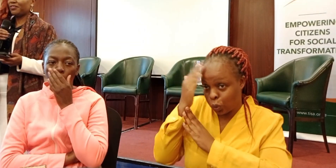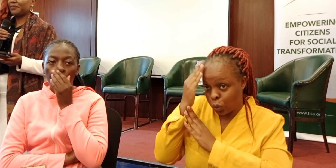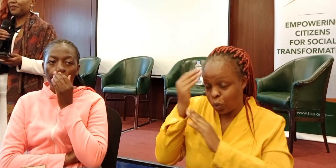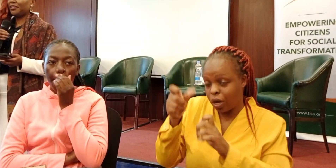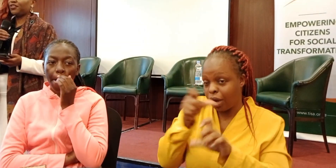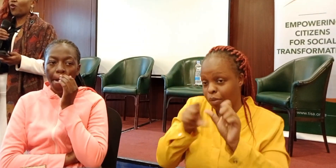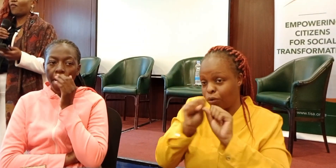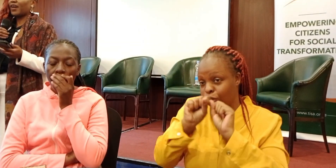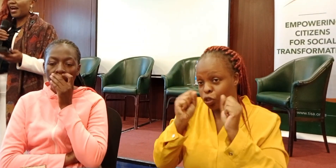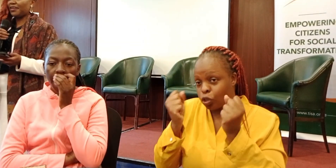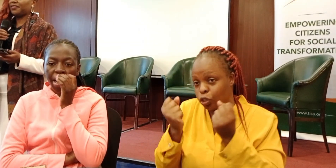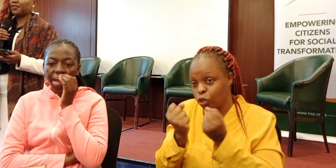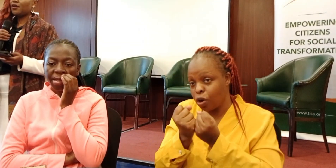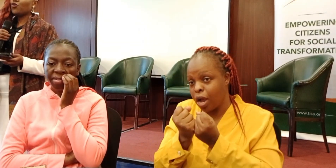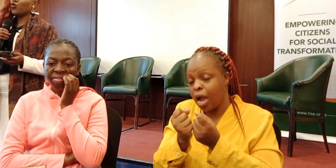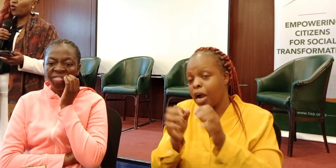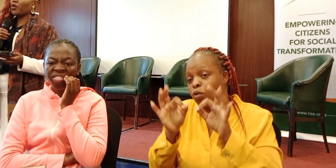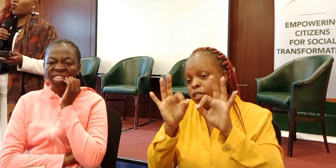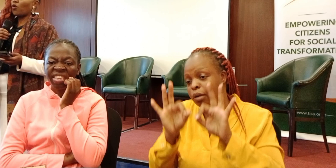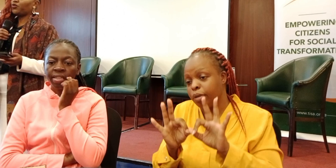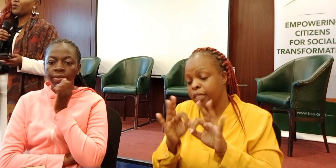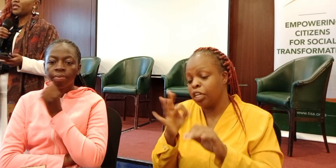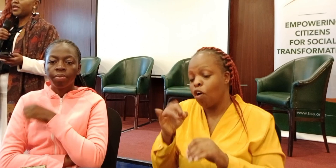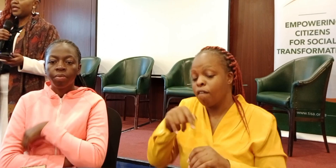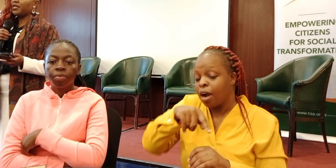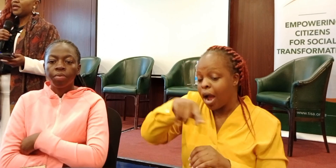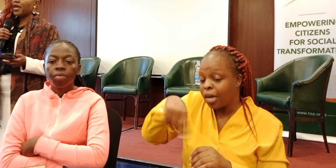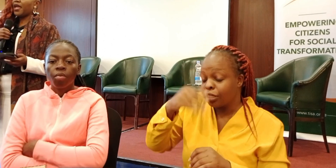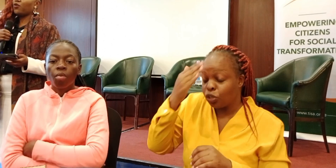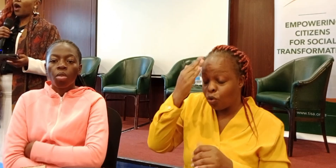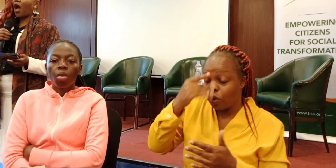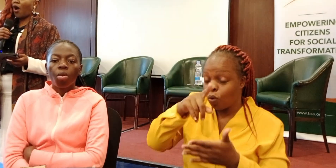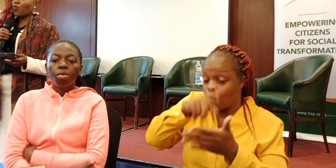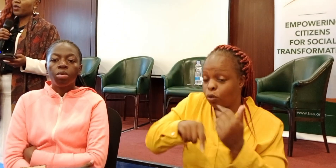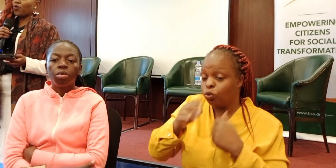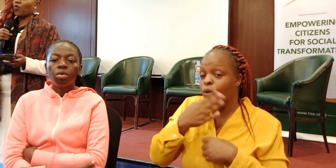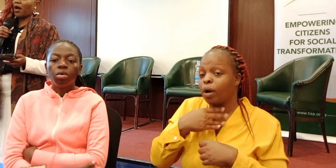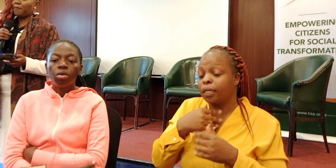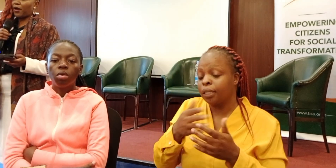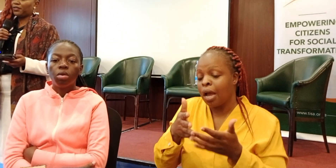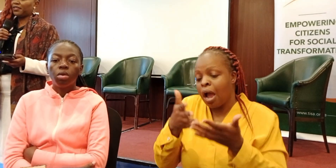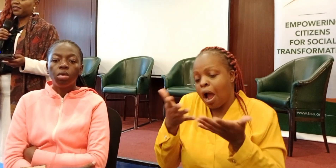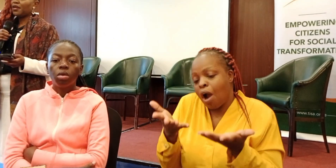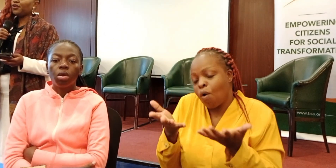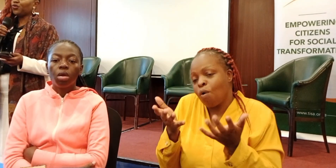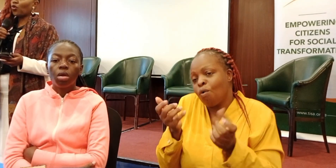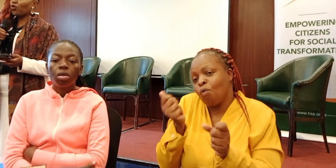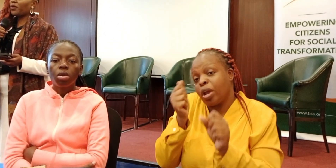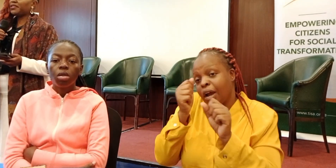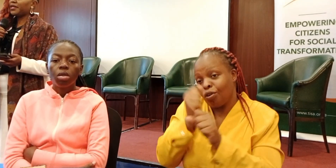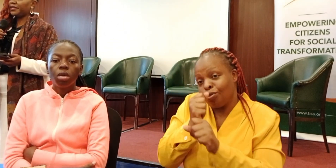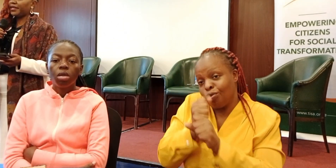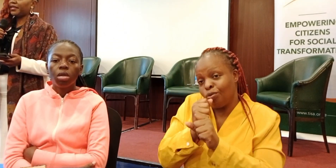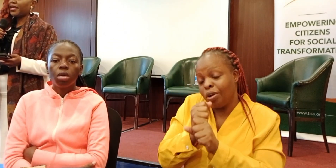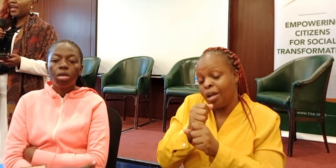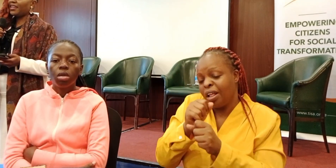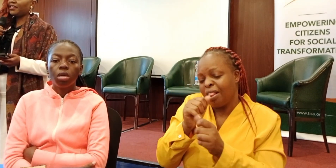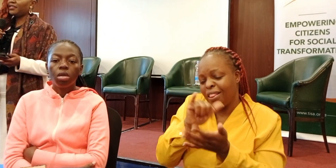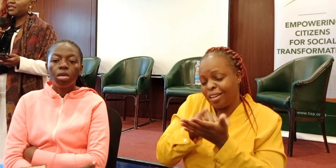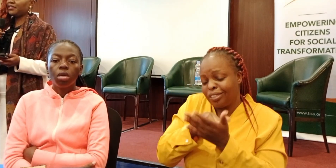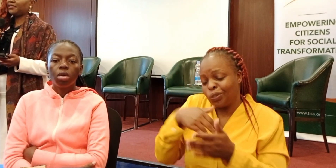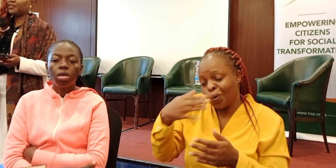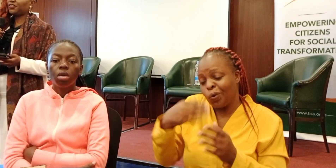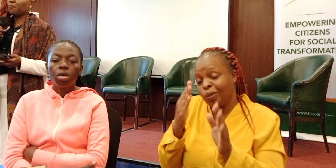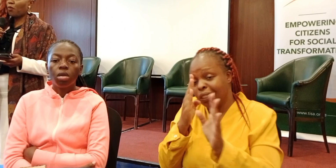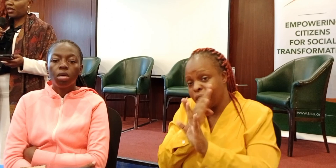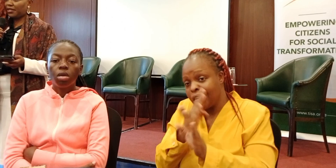social accountability of us knowing what we need and how we go about it is always hidden, and